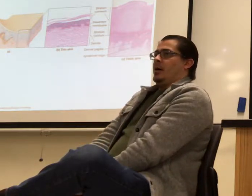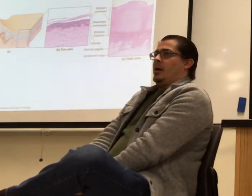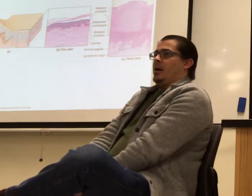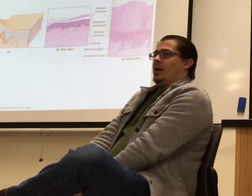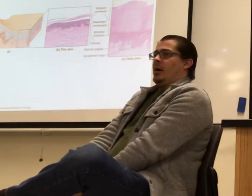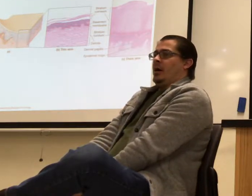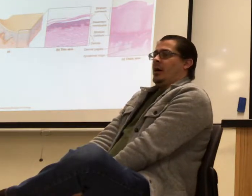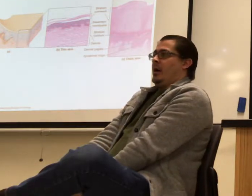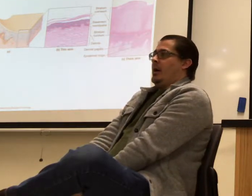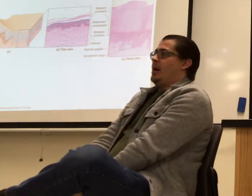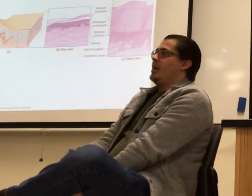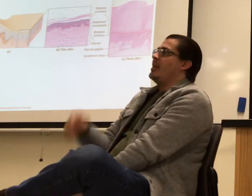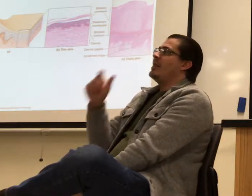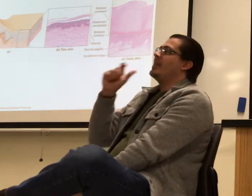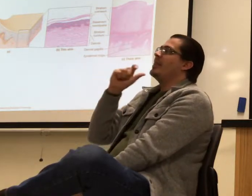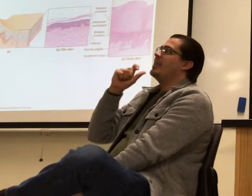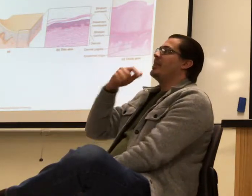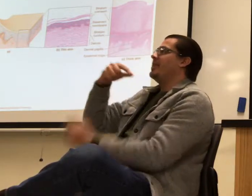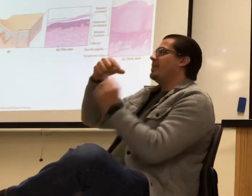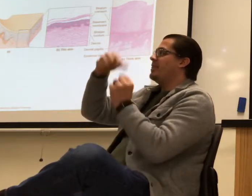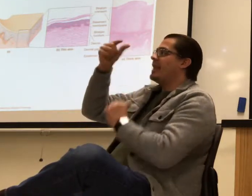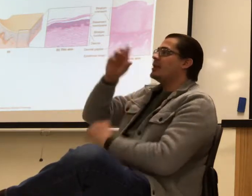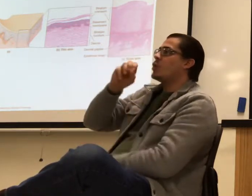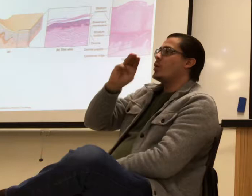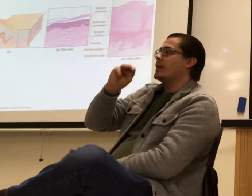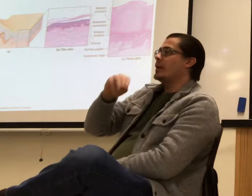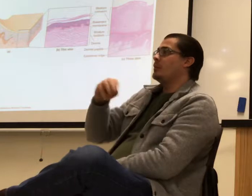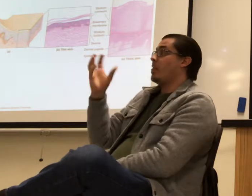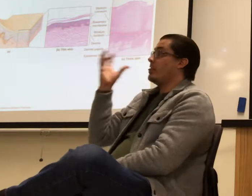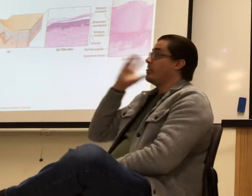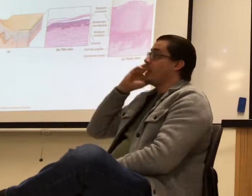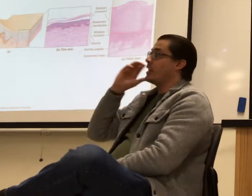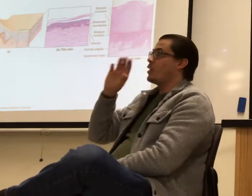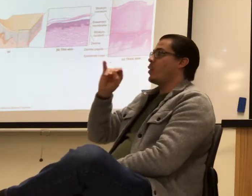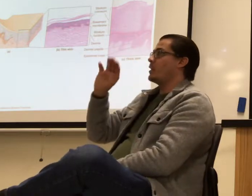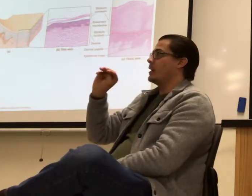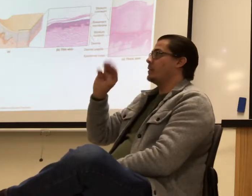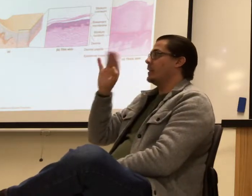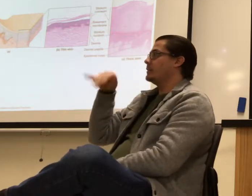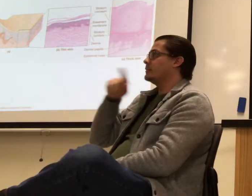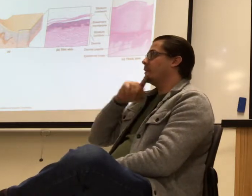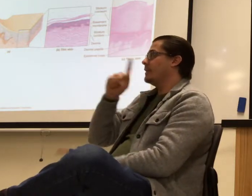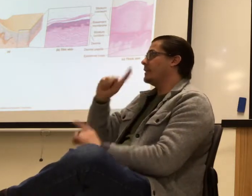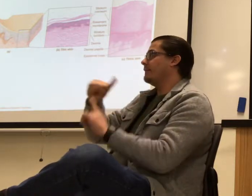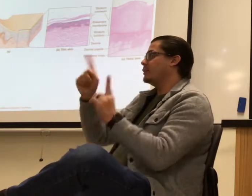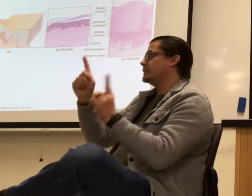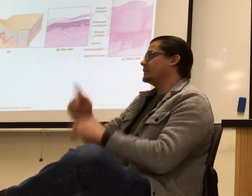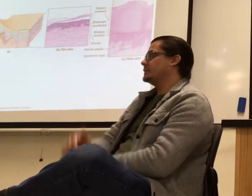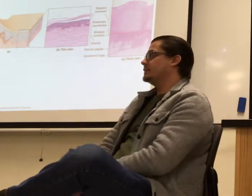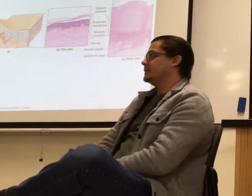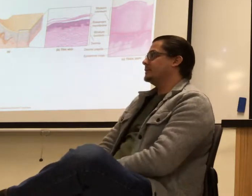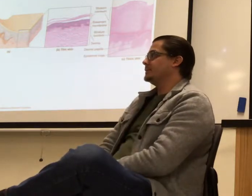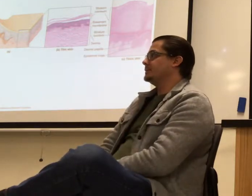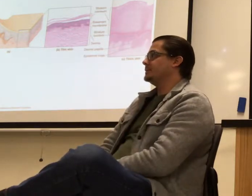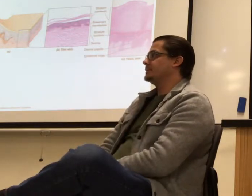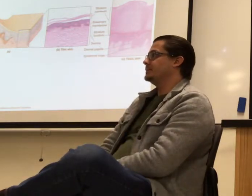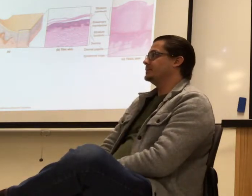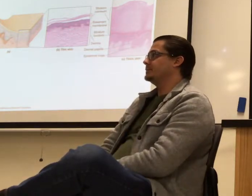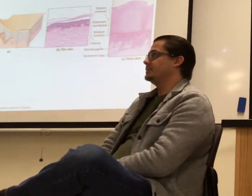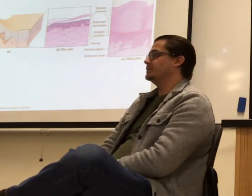I'll just say thin corneum, thick corneum, and thick skin. That's pretty much the biggest difference.